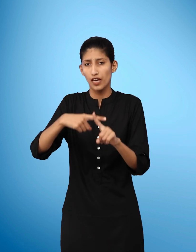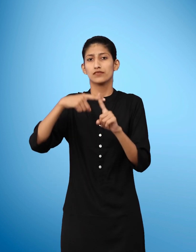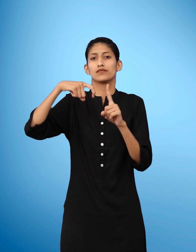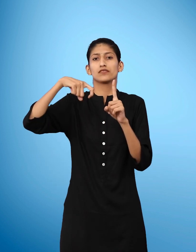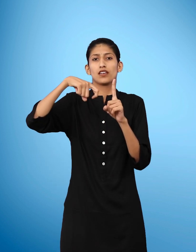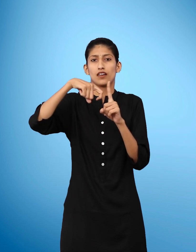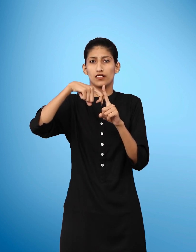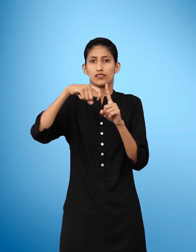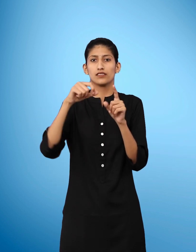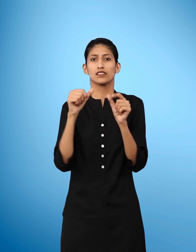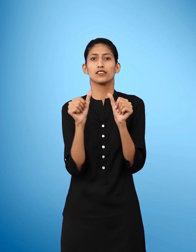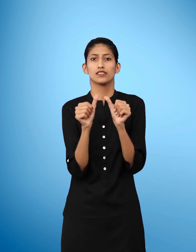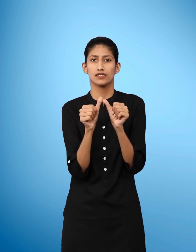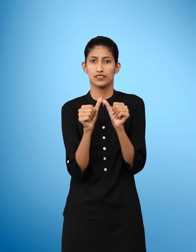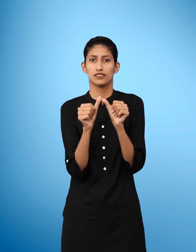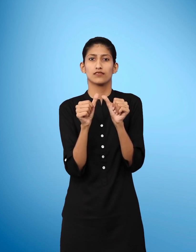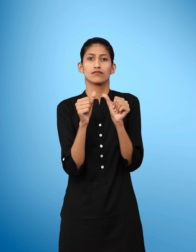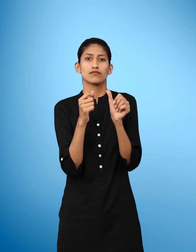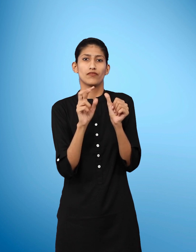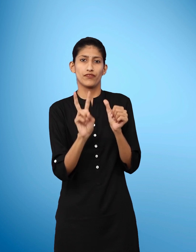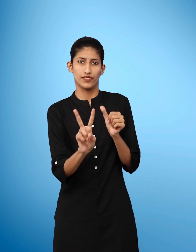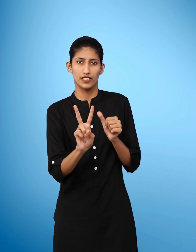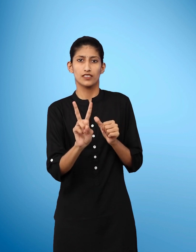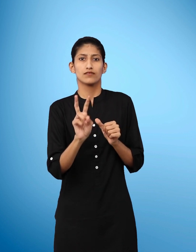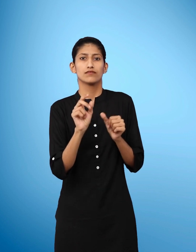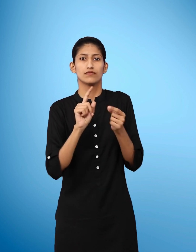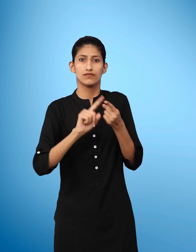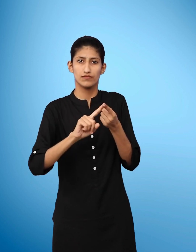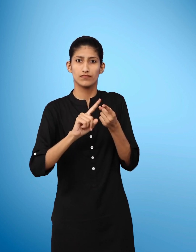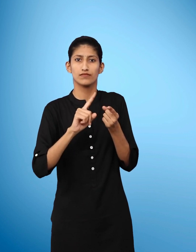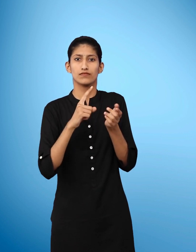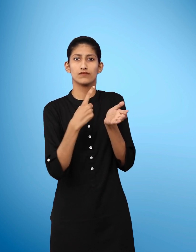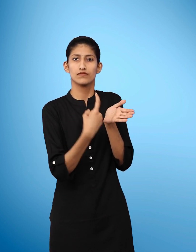The yield of the Ganga and the crops from the Kaveri.